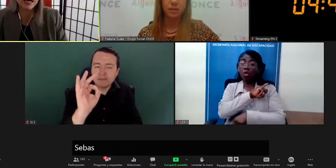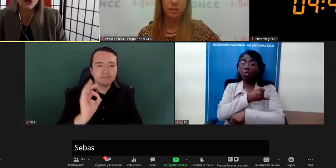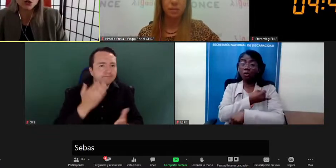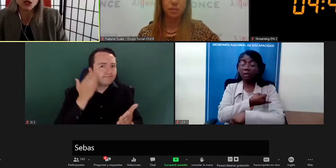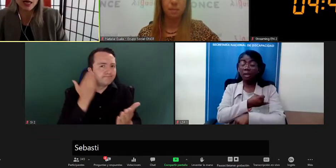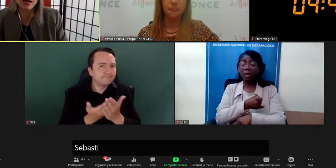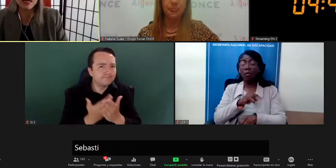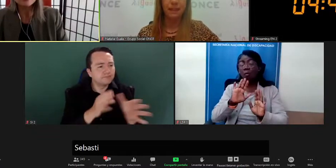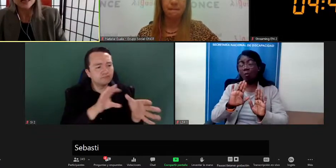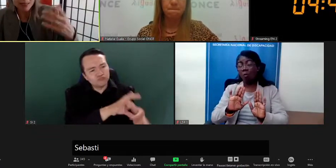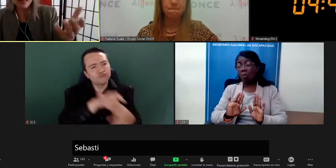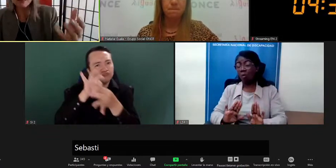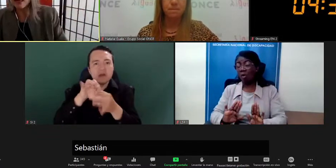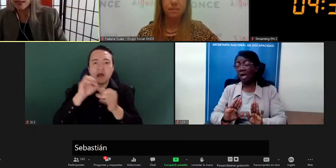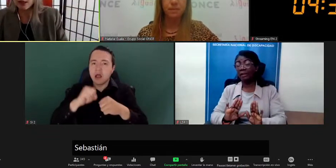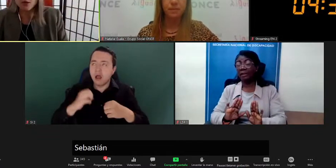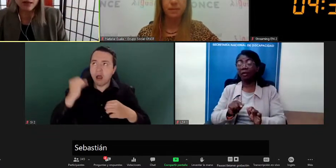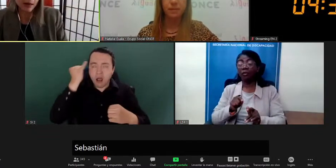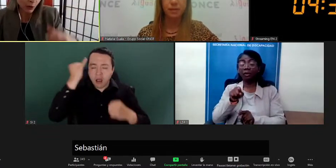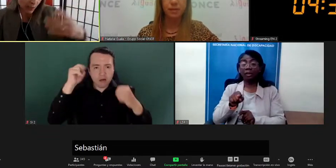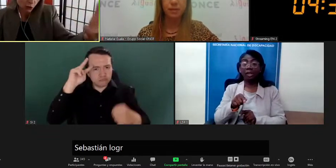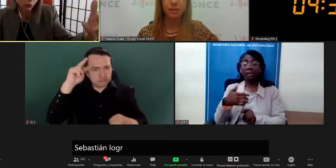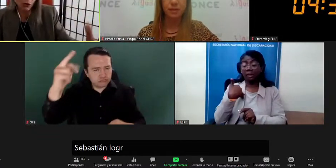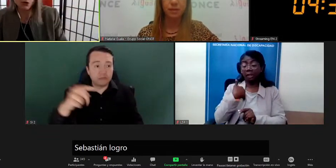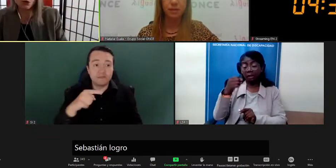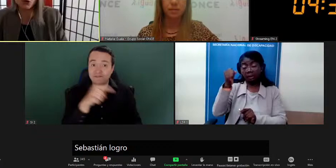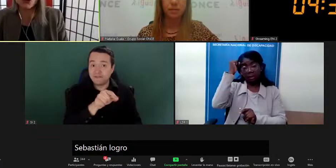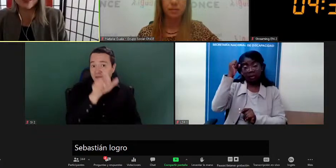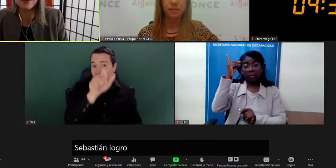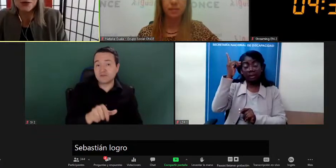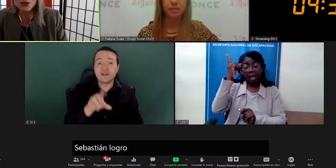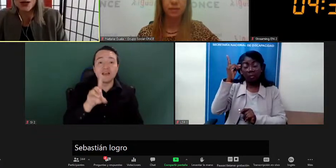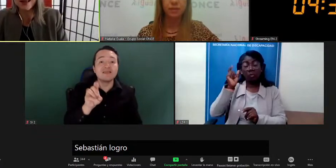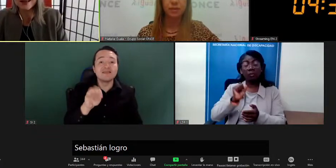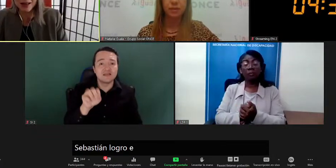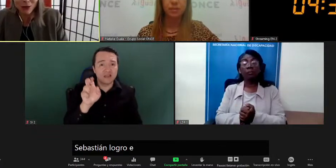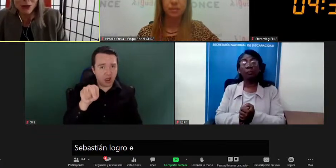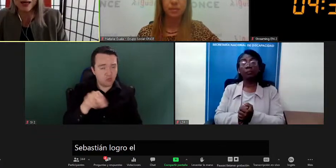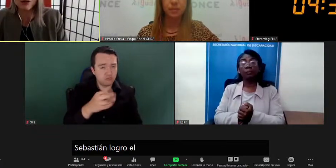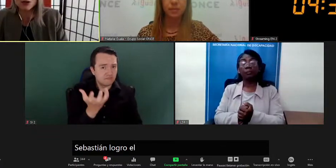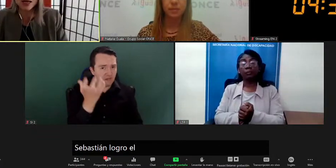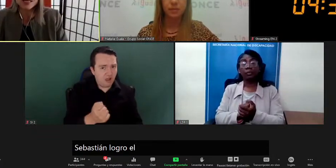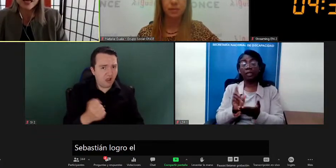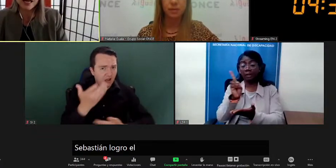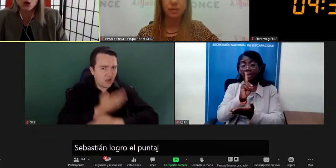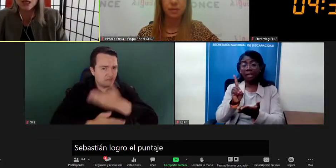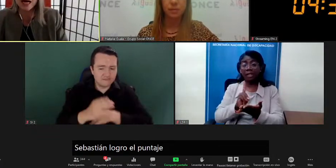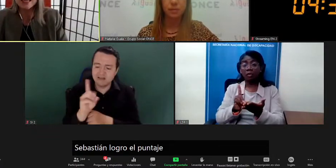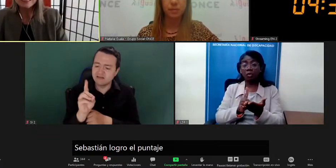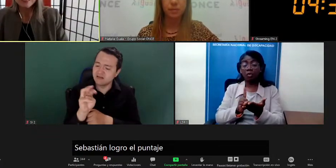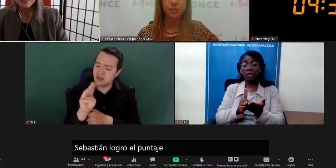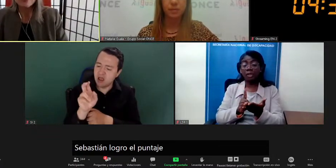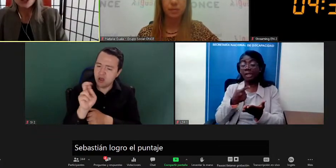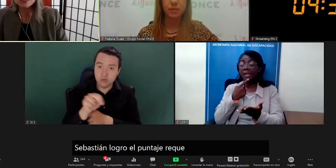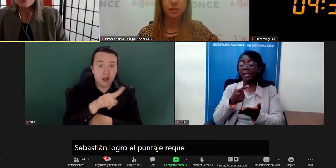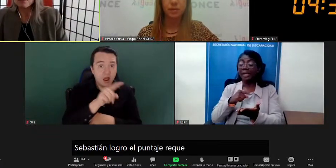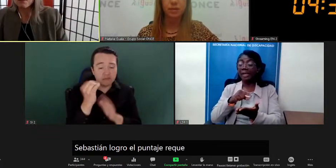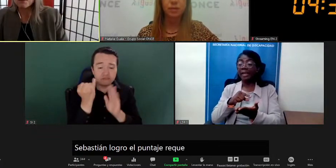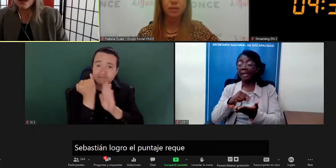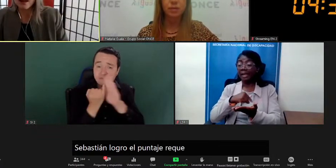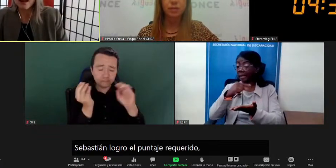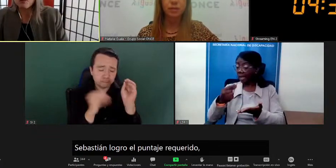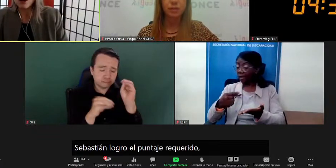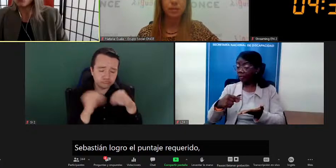score to go into the route of extremely amazing uh